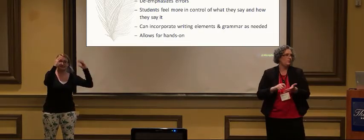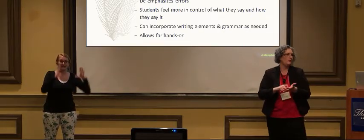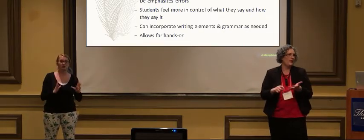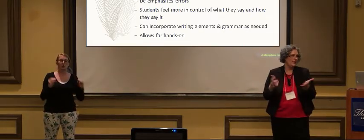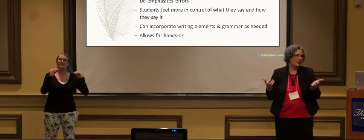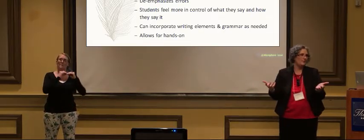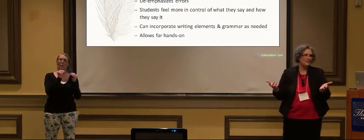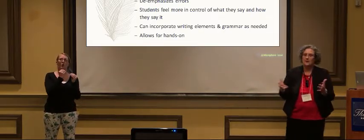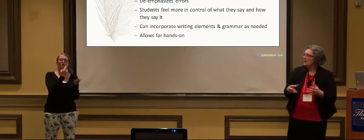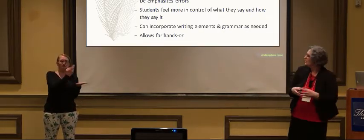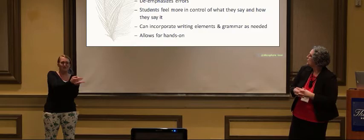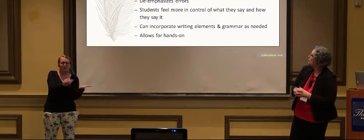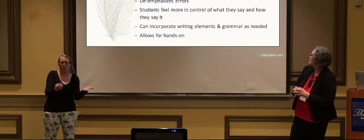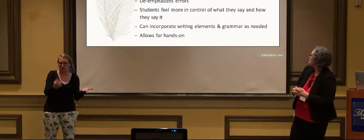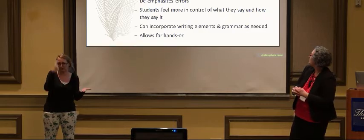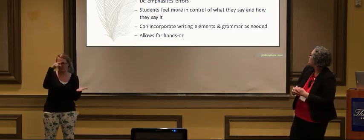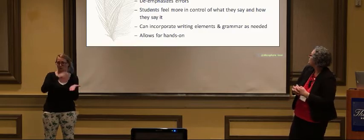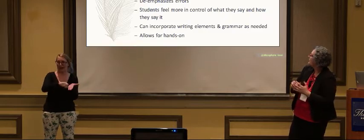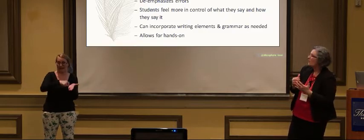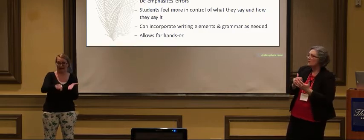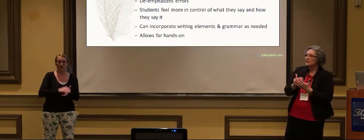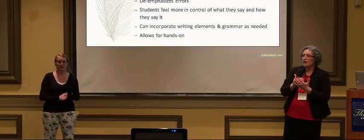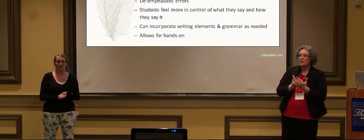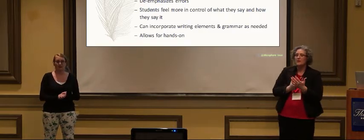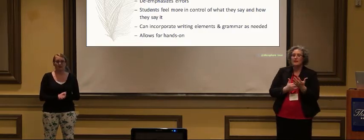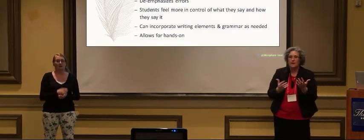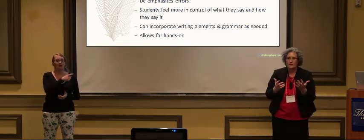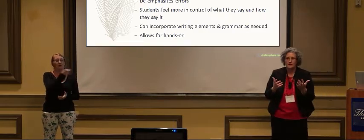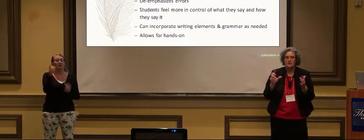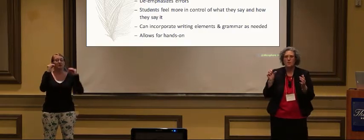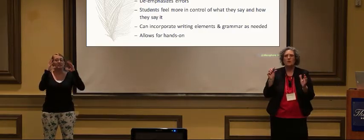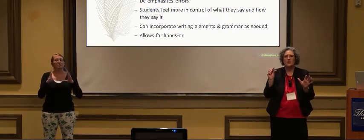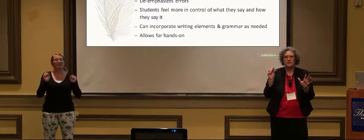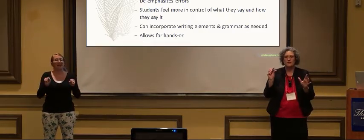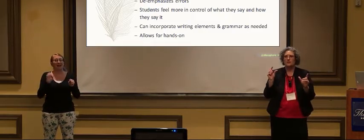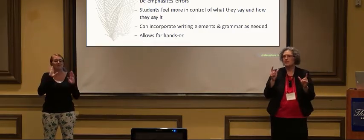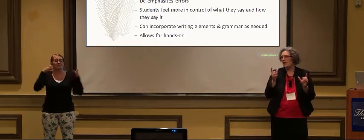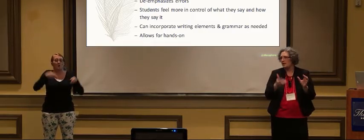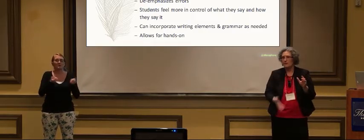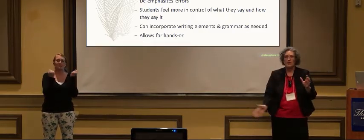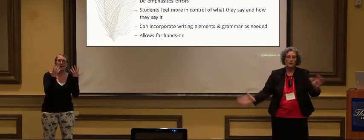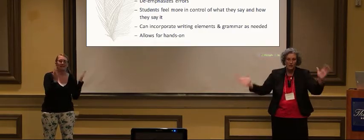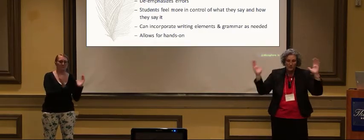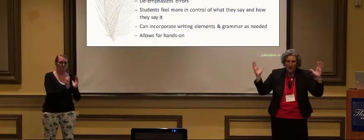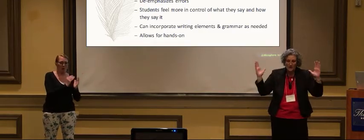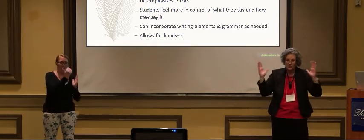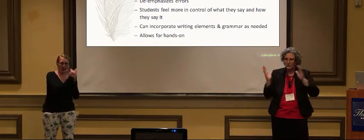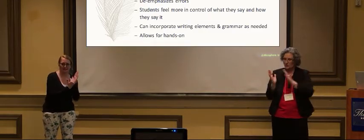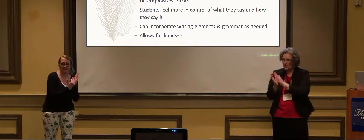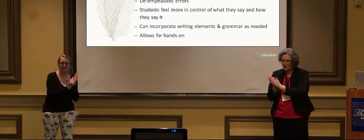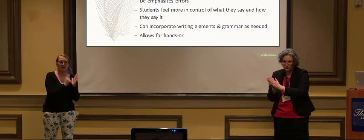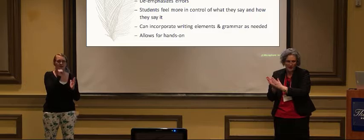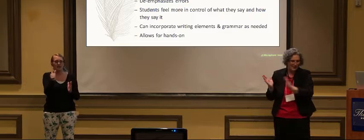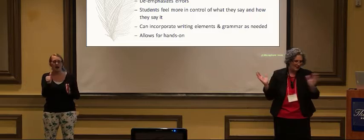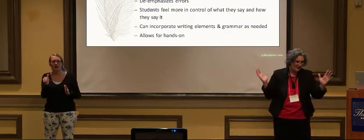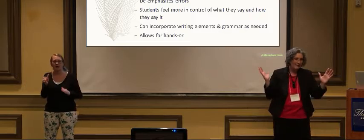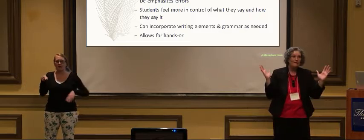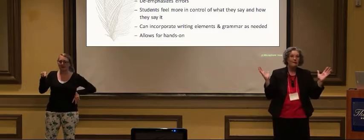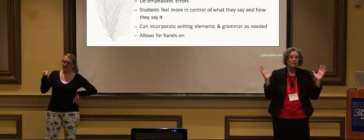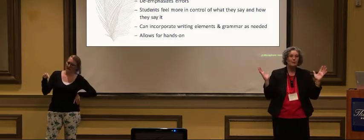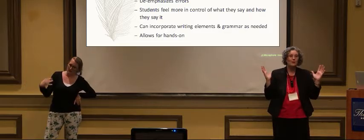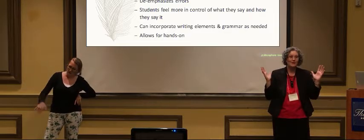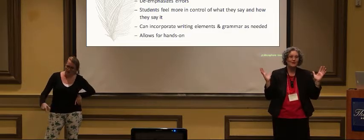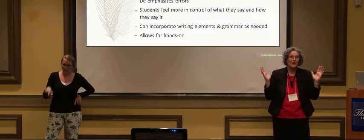resource when writing comes. You get to focus on mini lessons, small lessons, instead of like, oh gosh, this child's